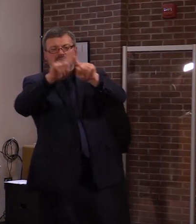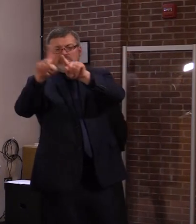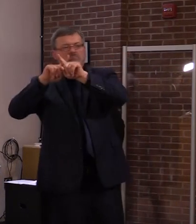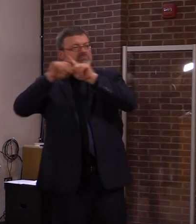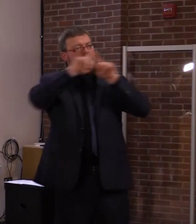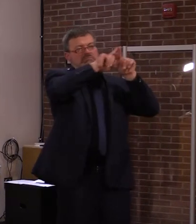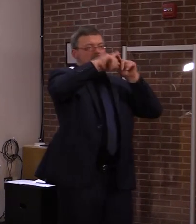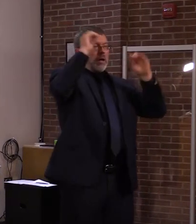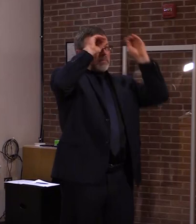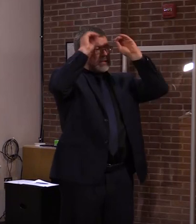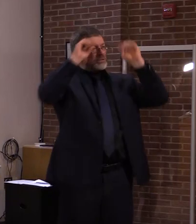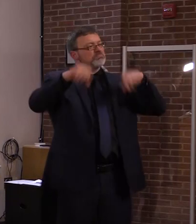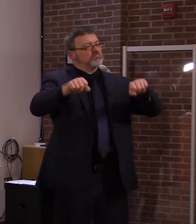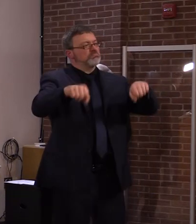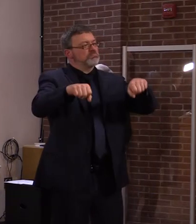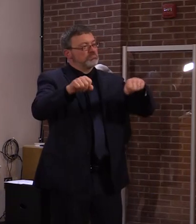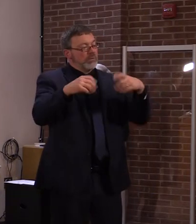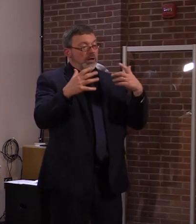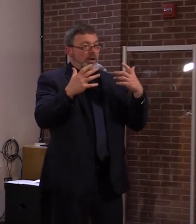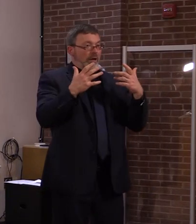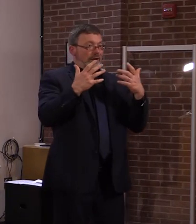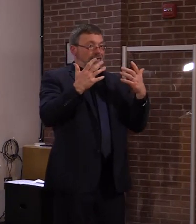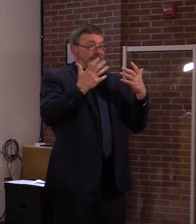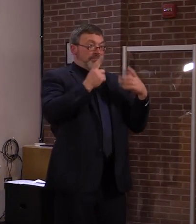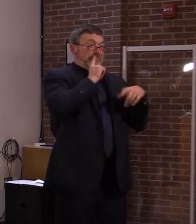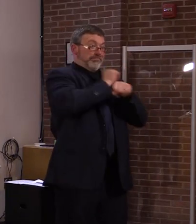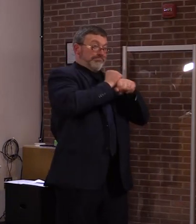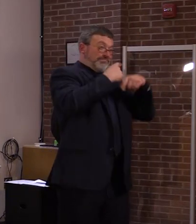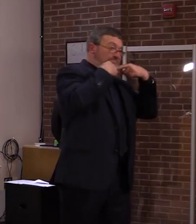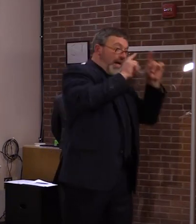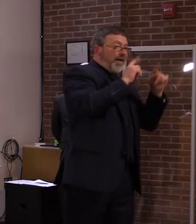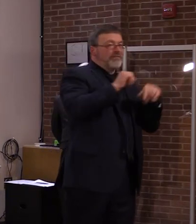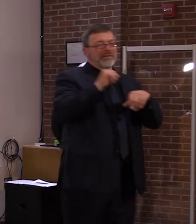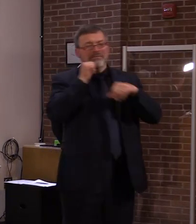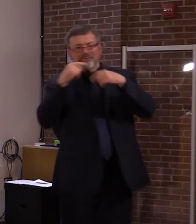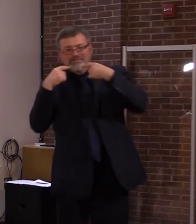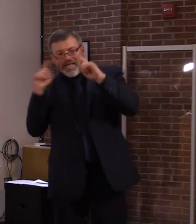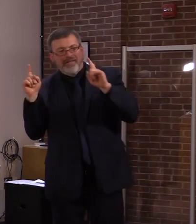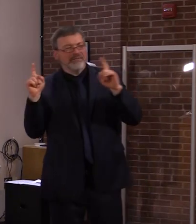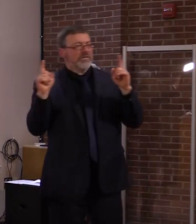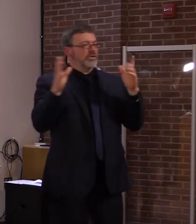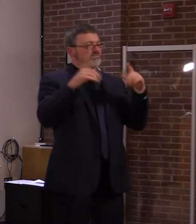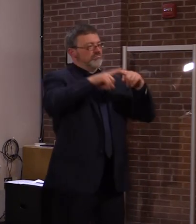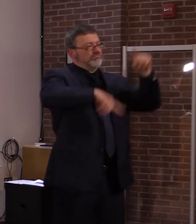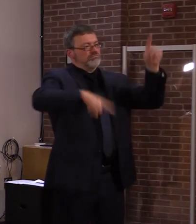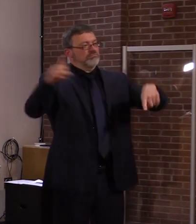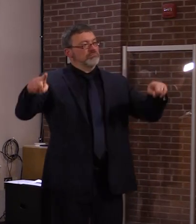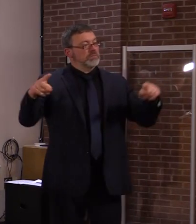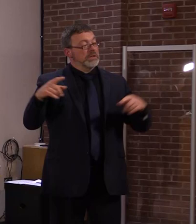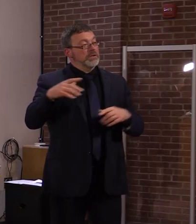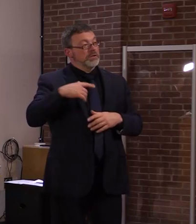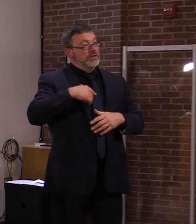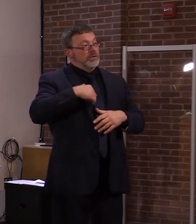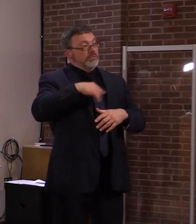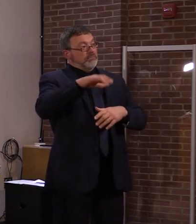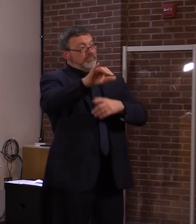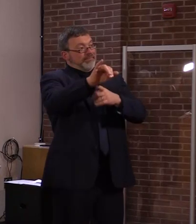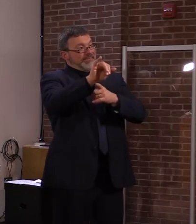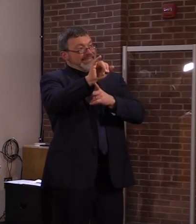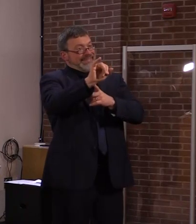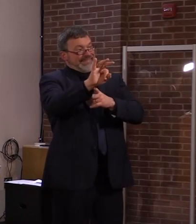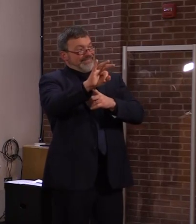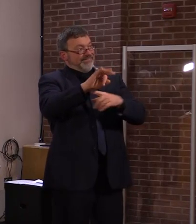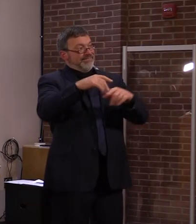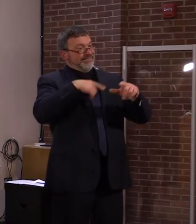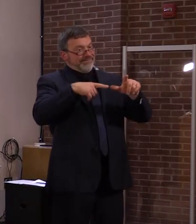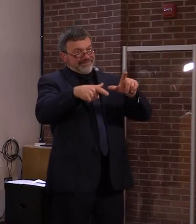not. And I contend that putting a mask mandate into place, putting a state of emergency in place, and a